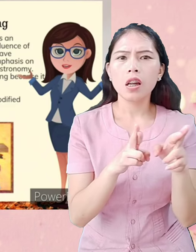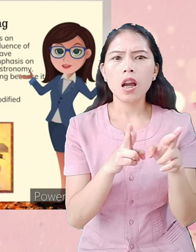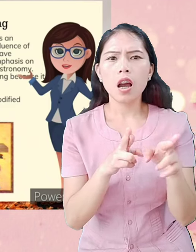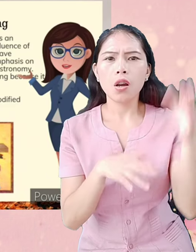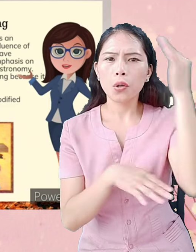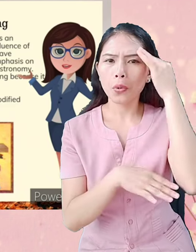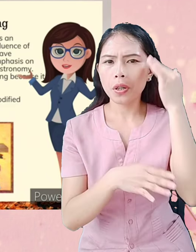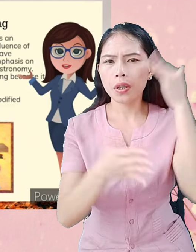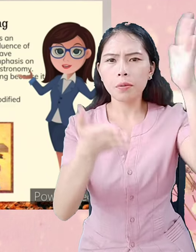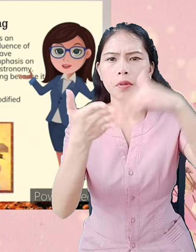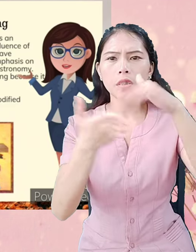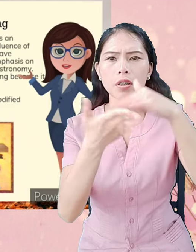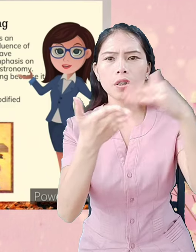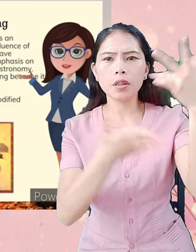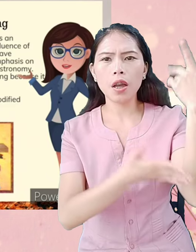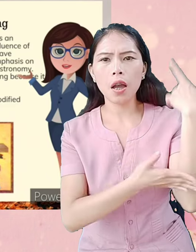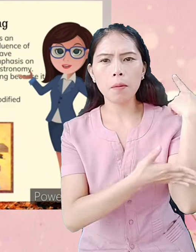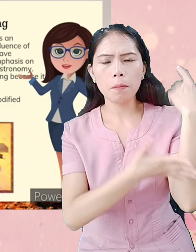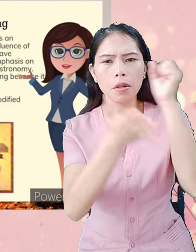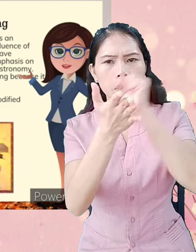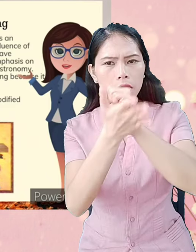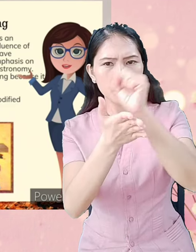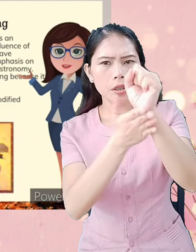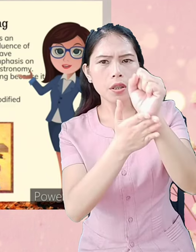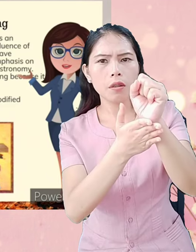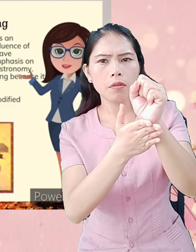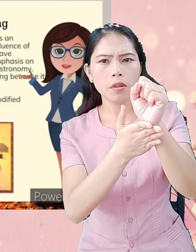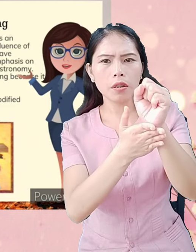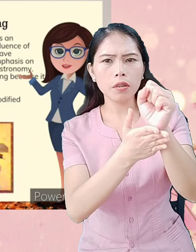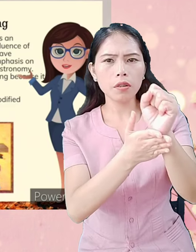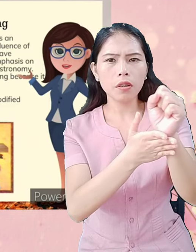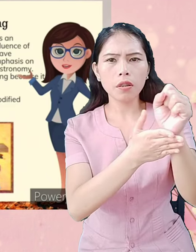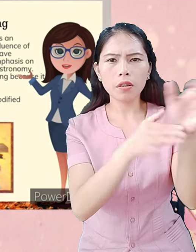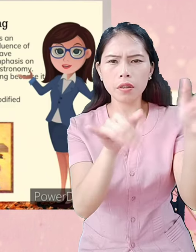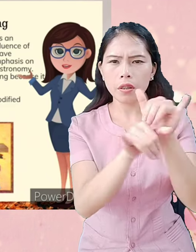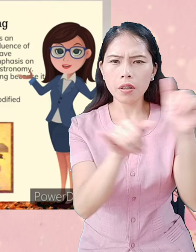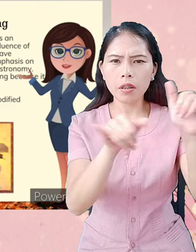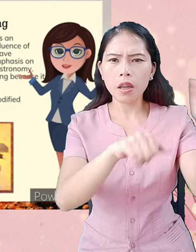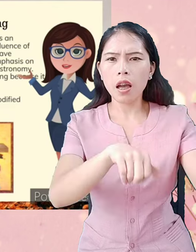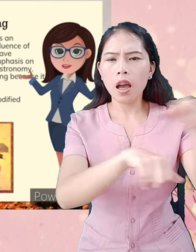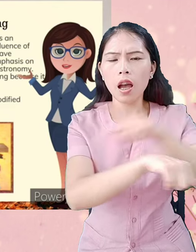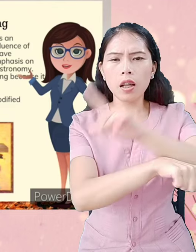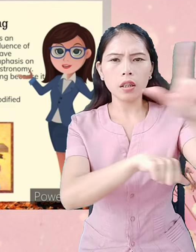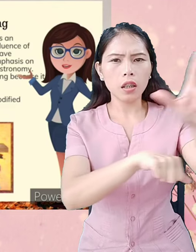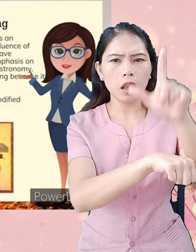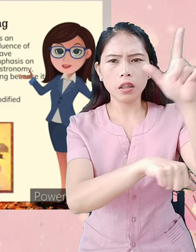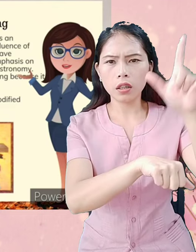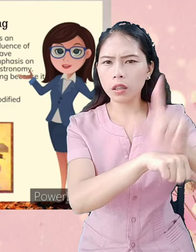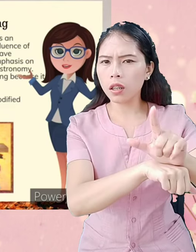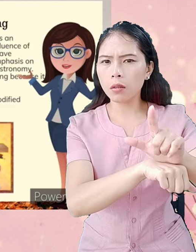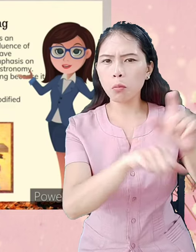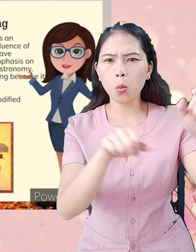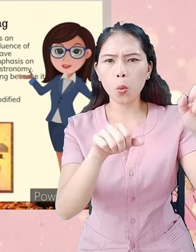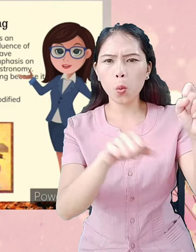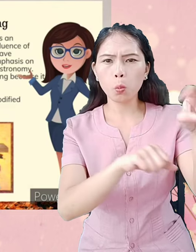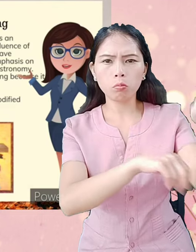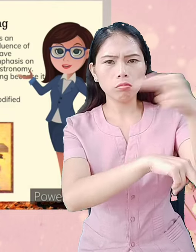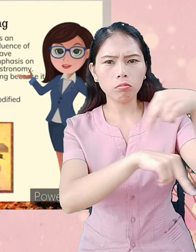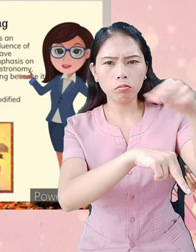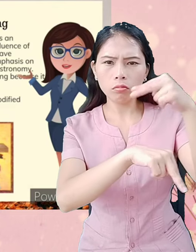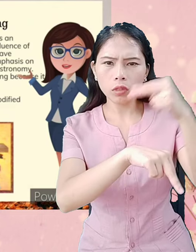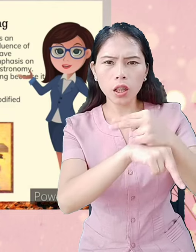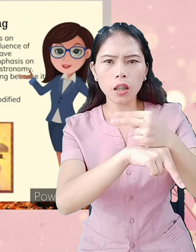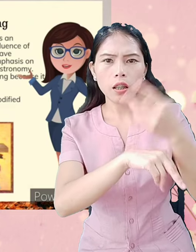However, Korean paintings have a subject such as